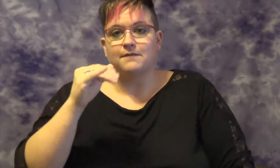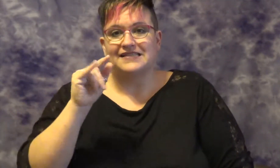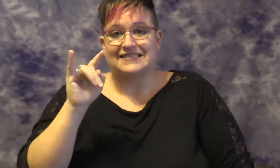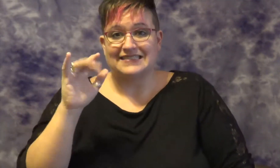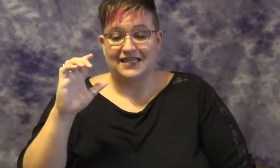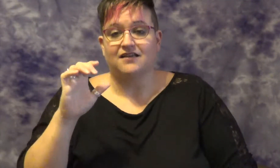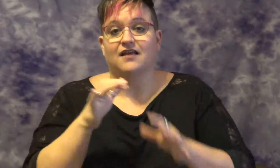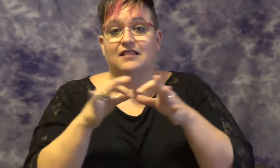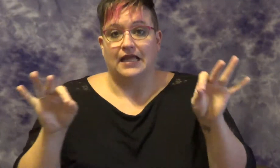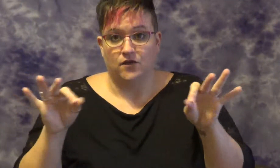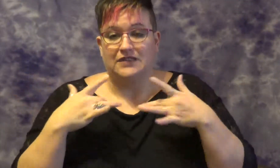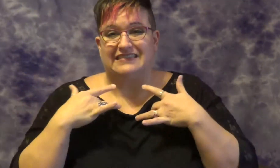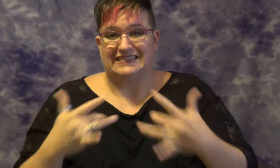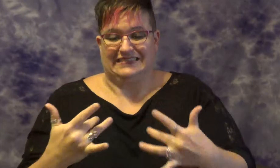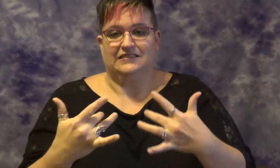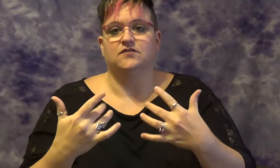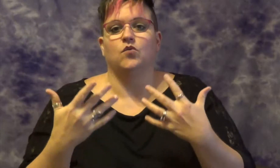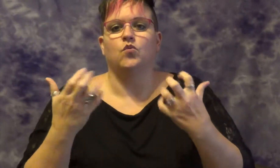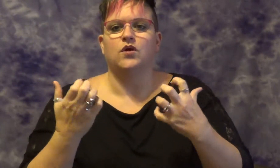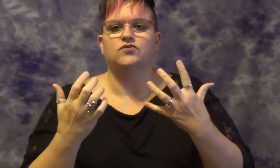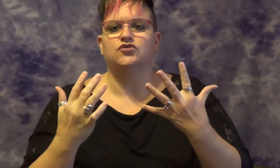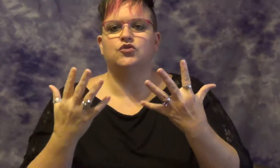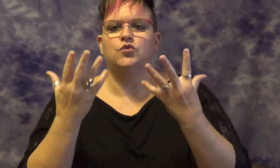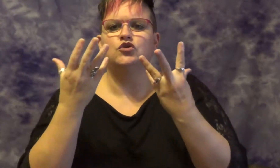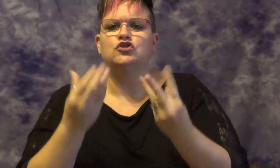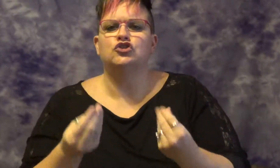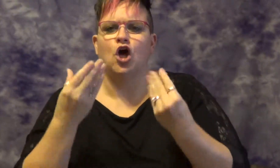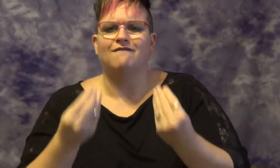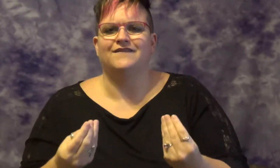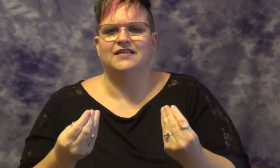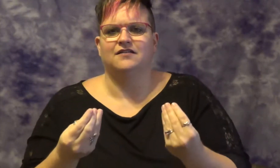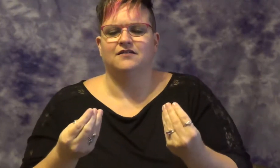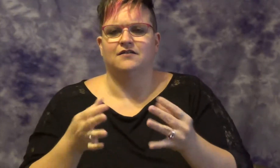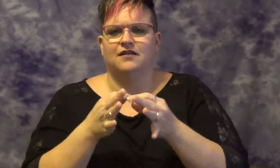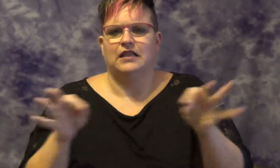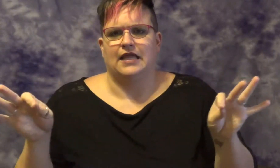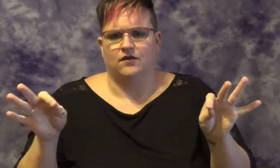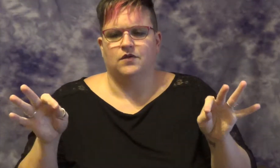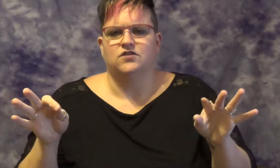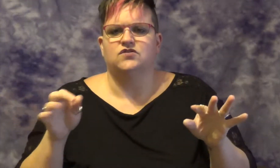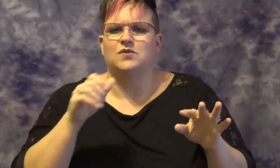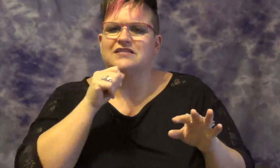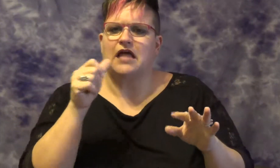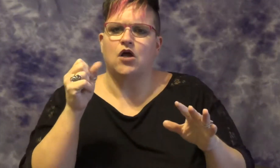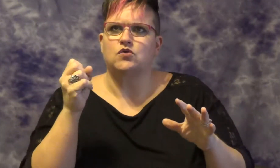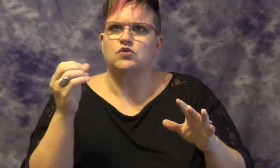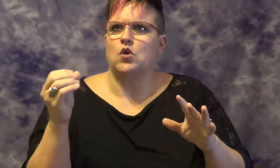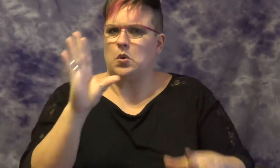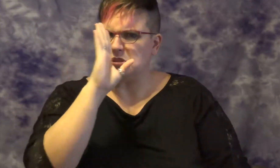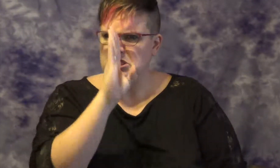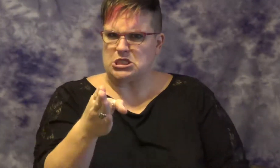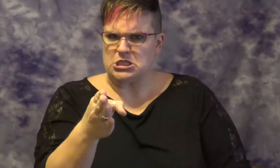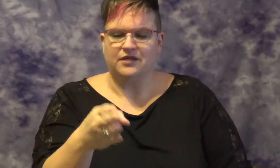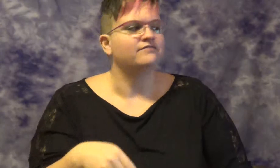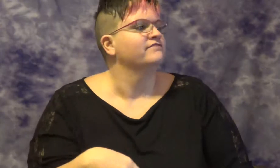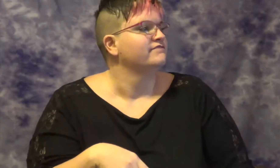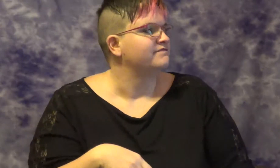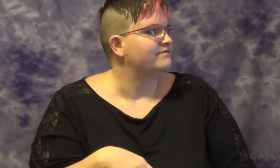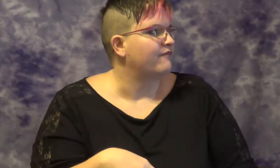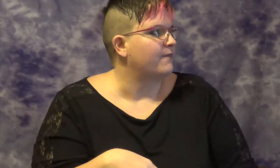When we talk about euphemistic language, that's where we as a culture want to soften the language. We don't want